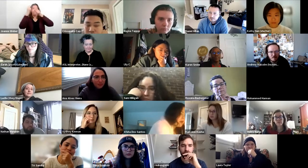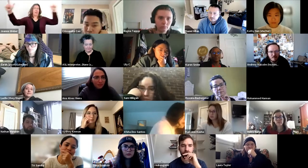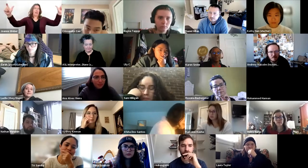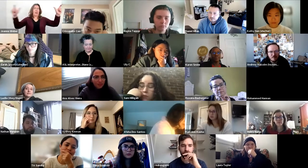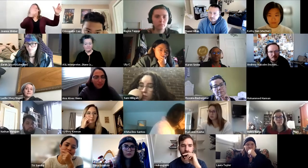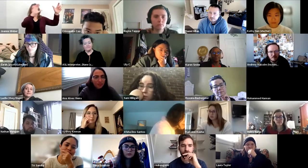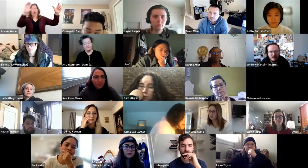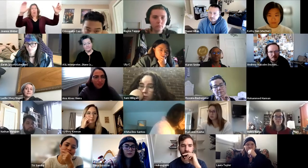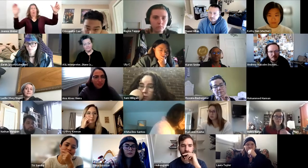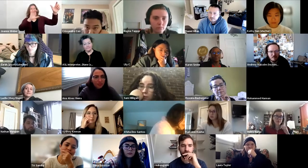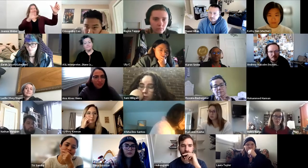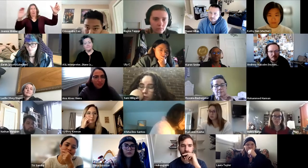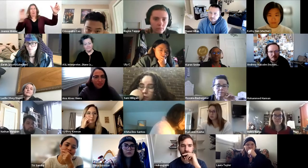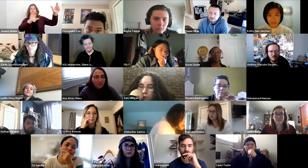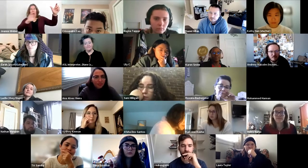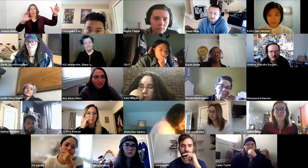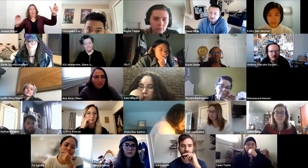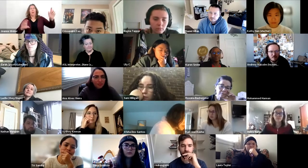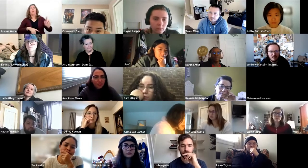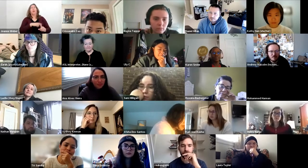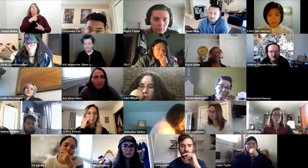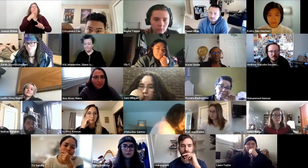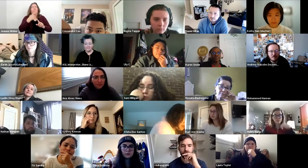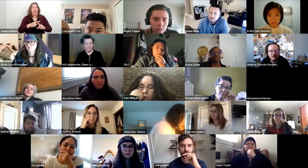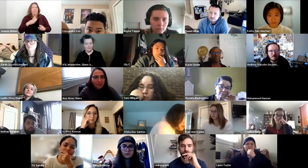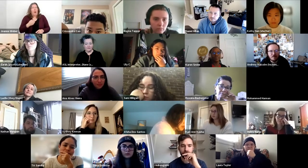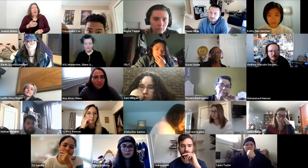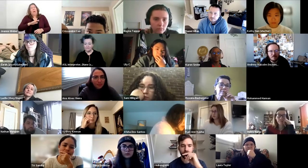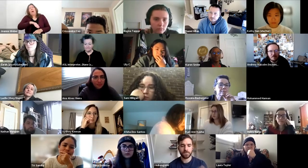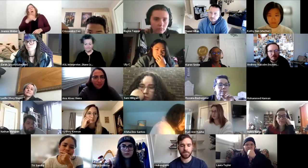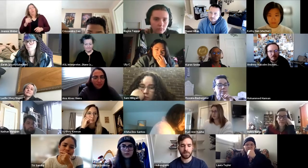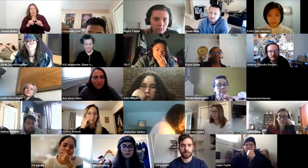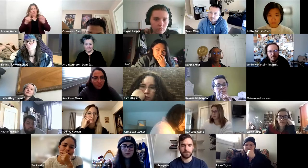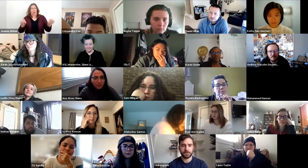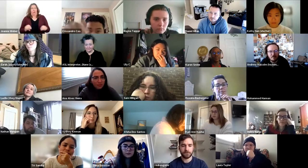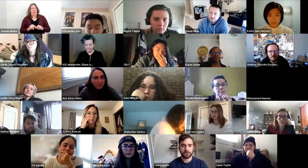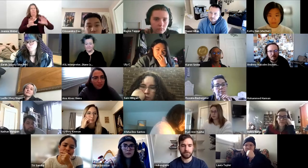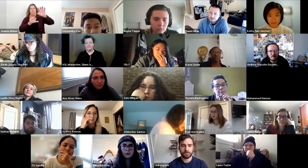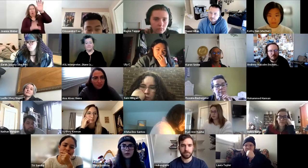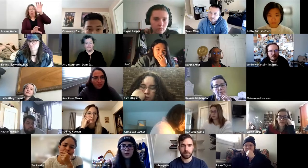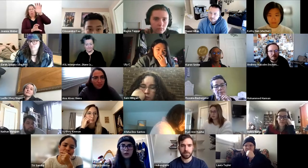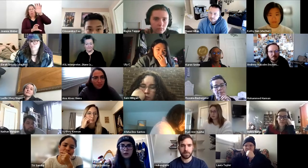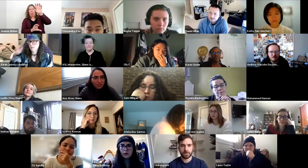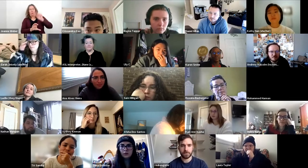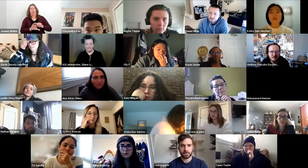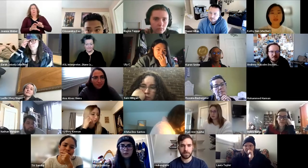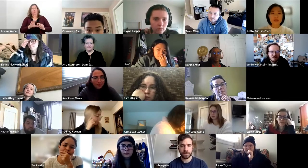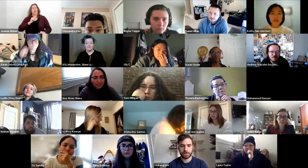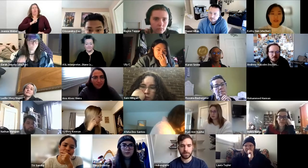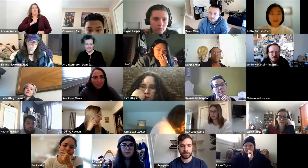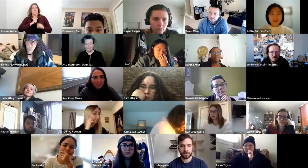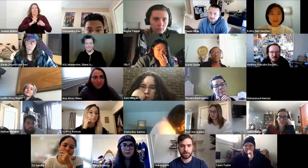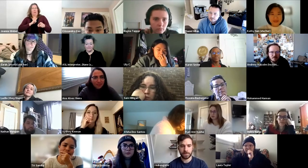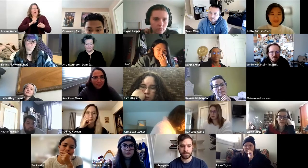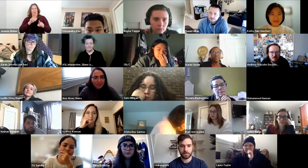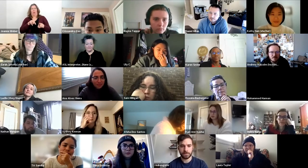and to my computer because I'm looking at Tracy. So I have a couple of screens on the go